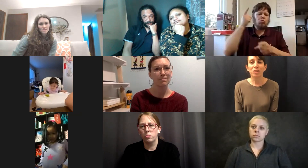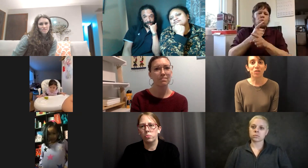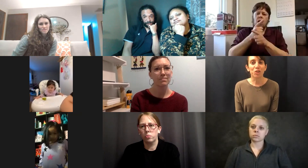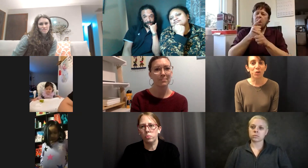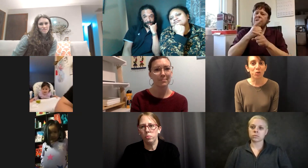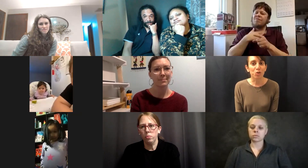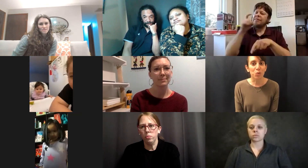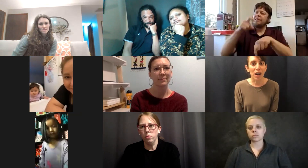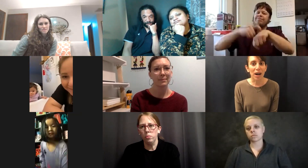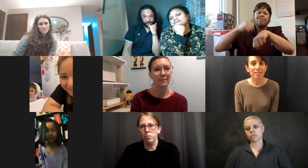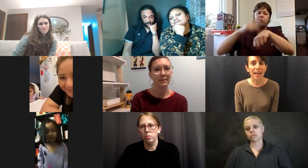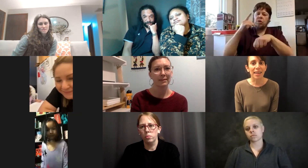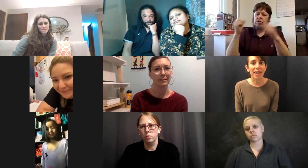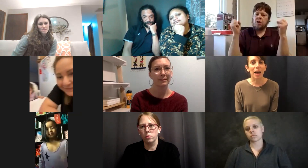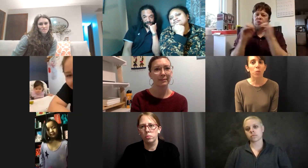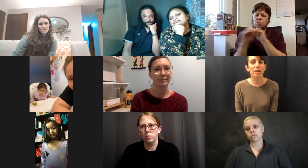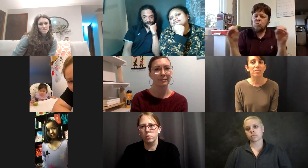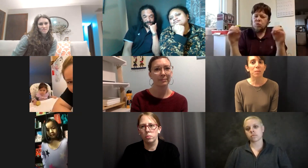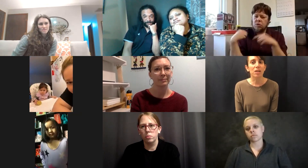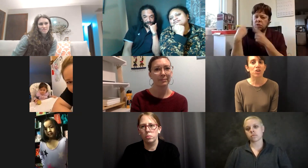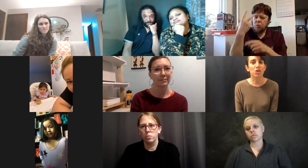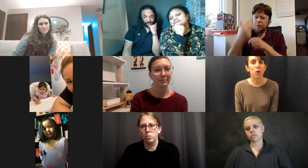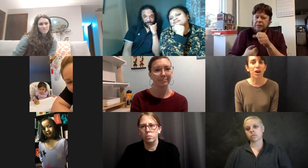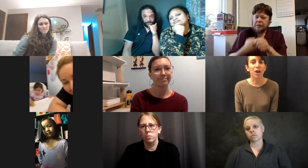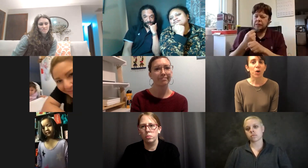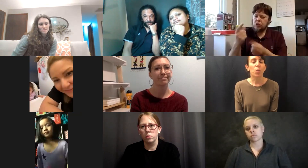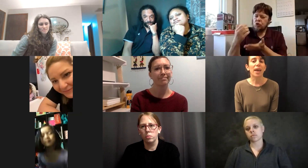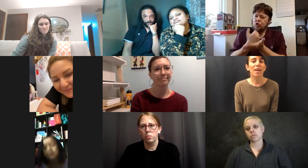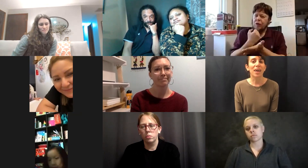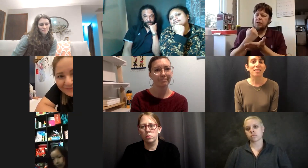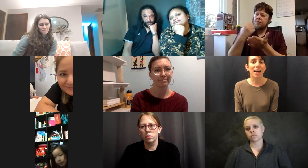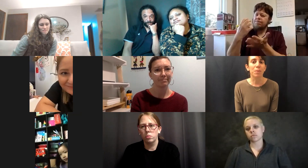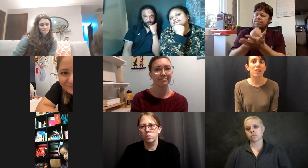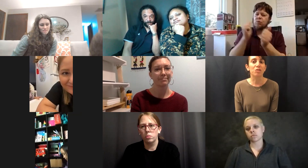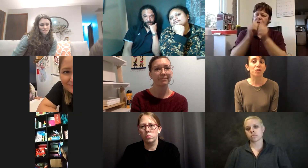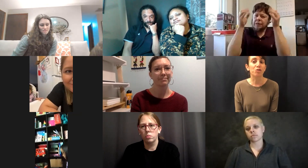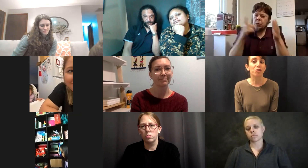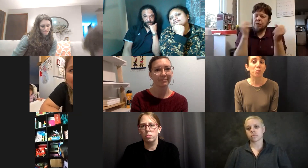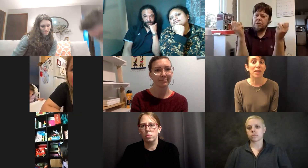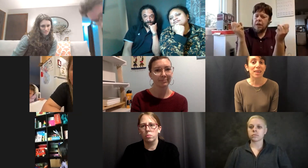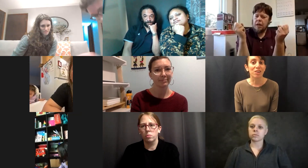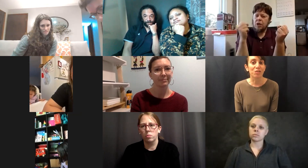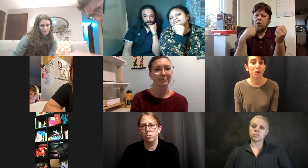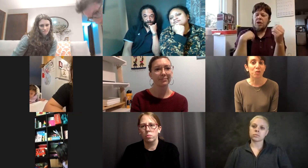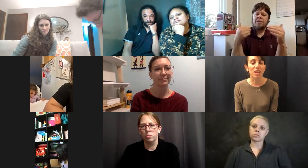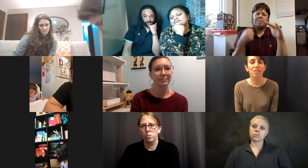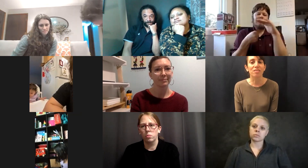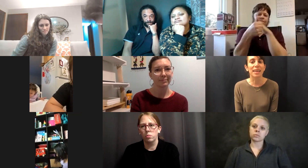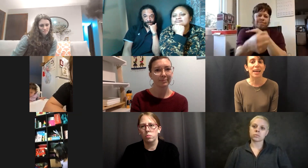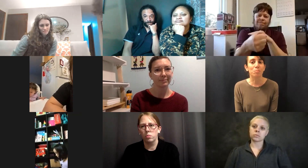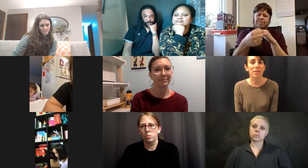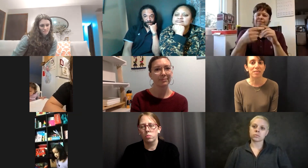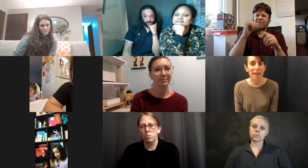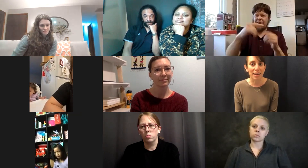he was new to us. And I wanted to make sure we had that time because for so many years, for 3 years,